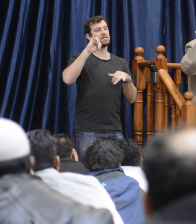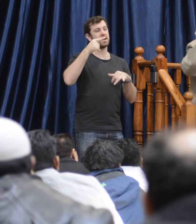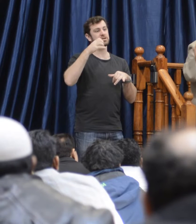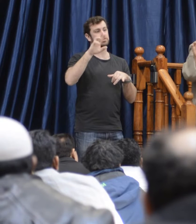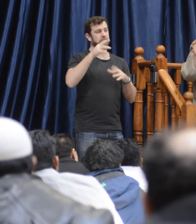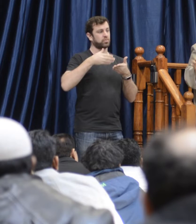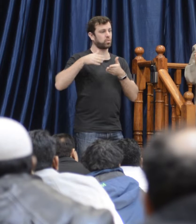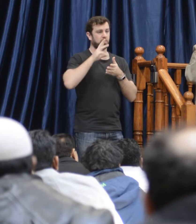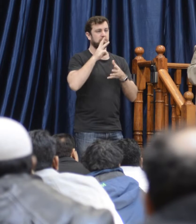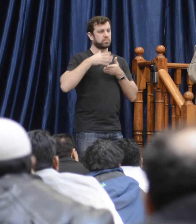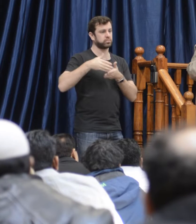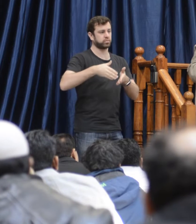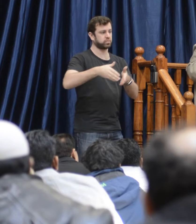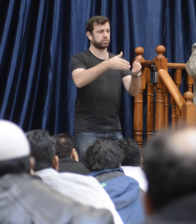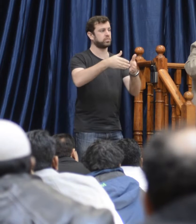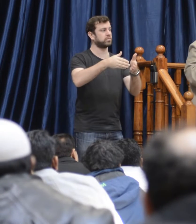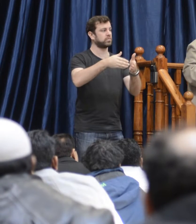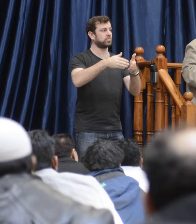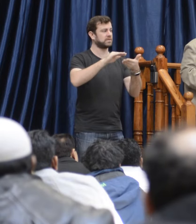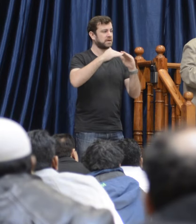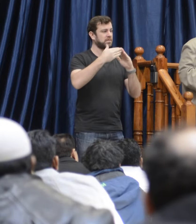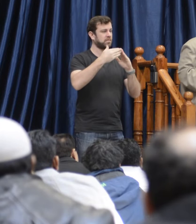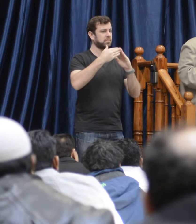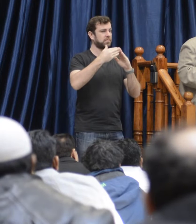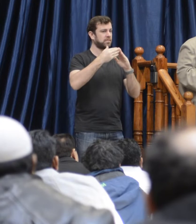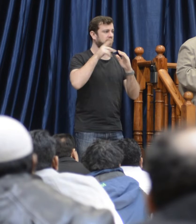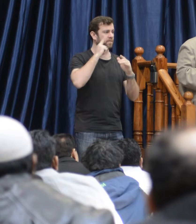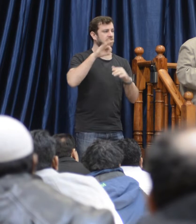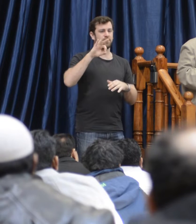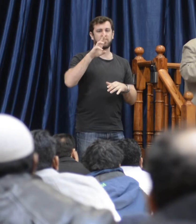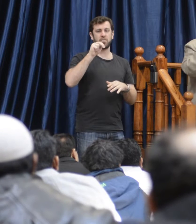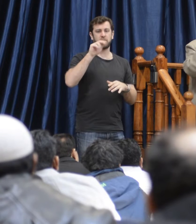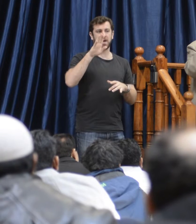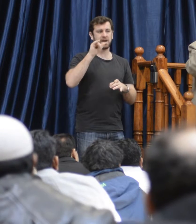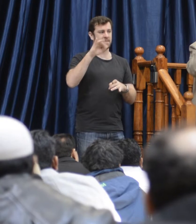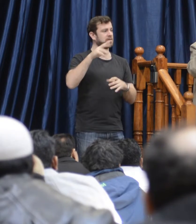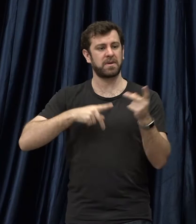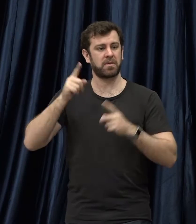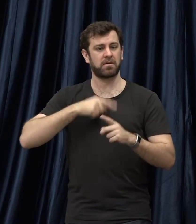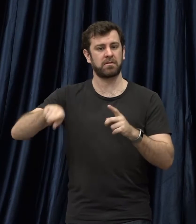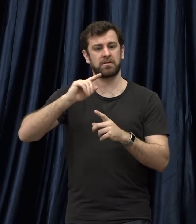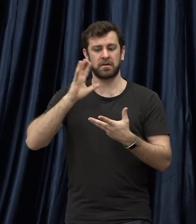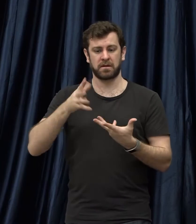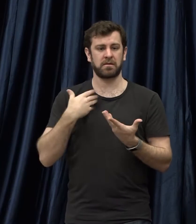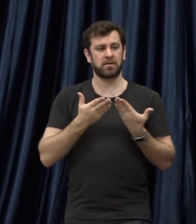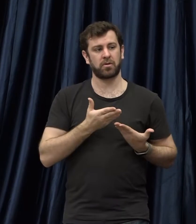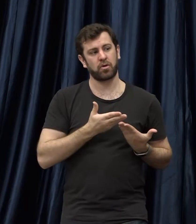in a village of the Fulbe Fulani people, who were the carriers of the